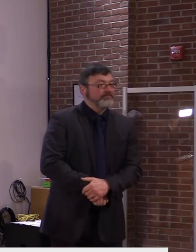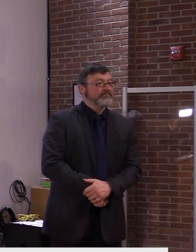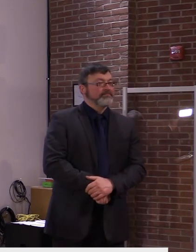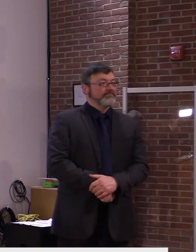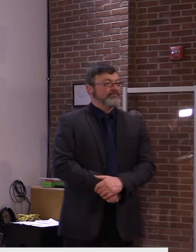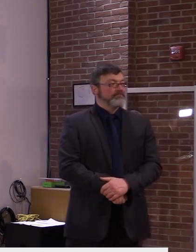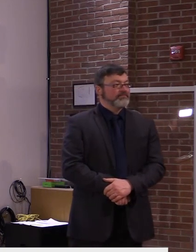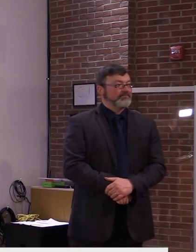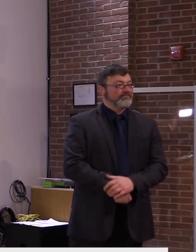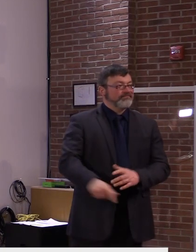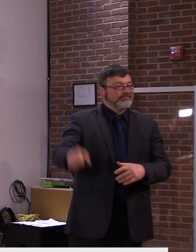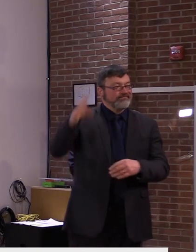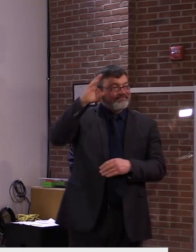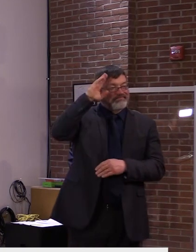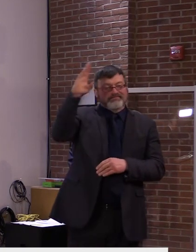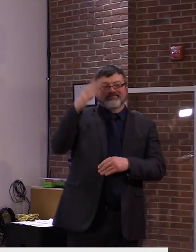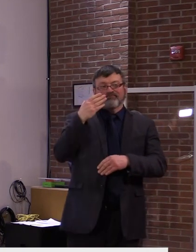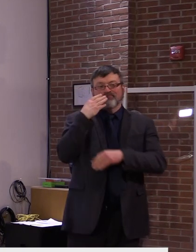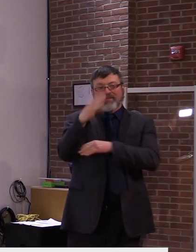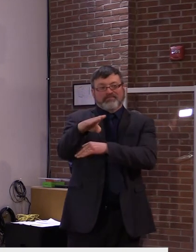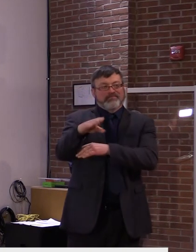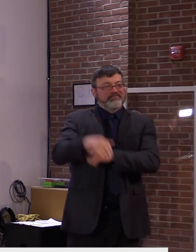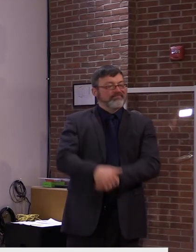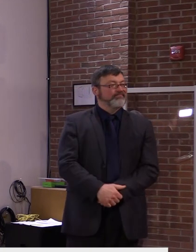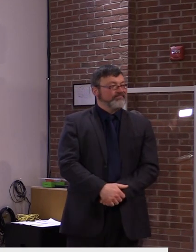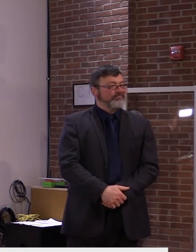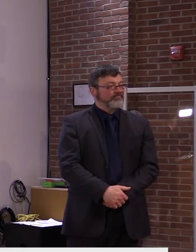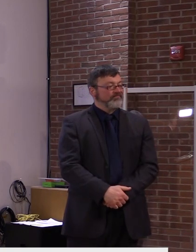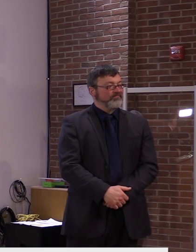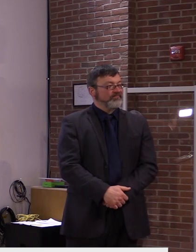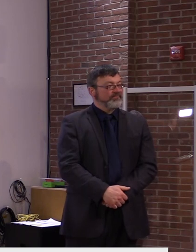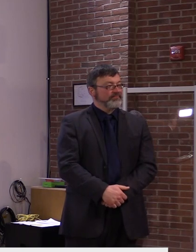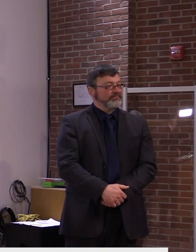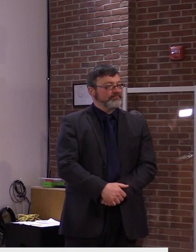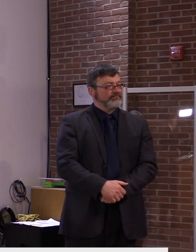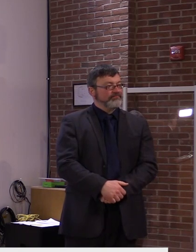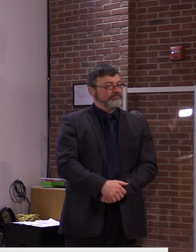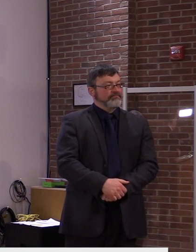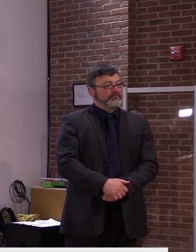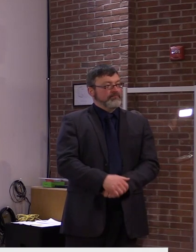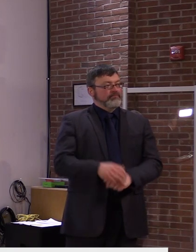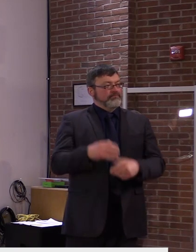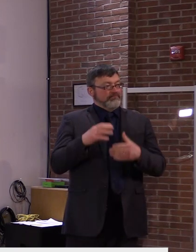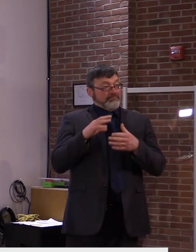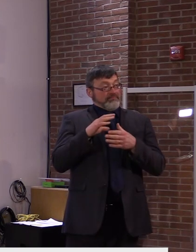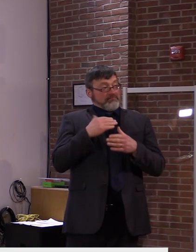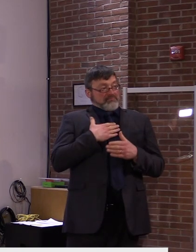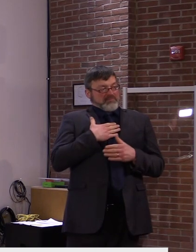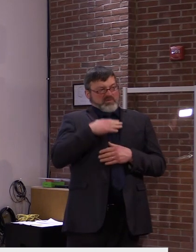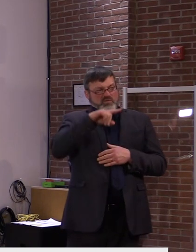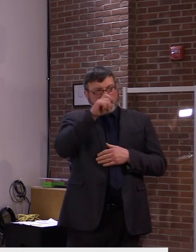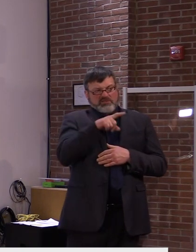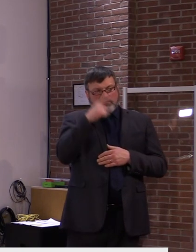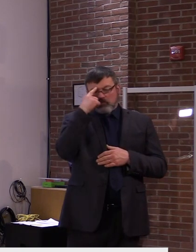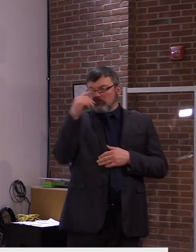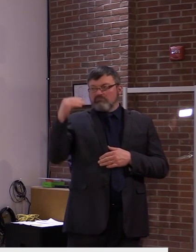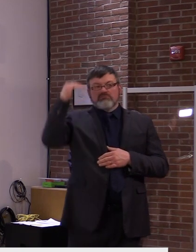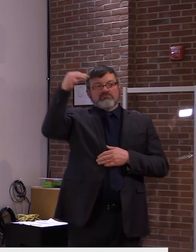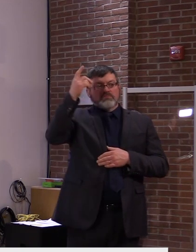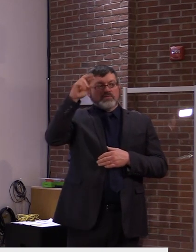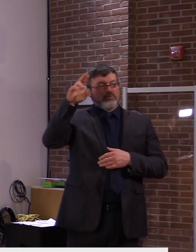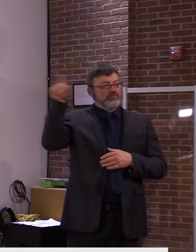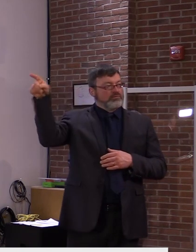Roundabout. Hi, good afternoon. I think this is a question for Dr. Levine. I was looking at the